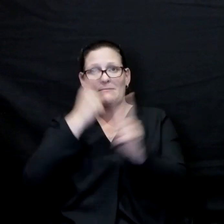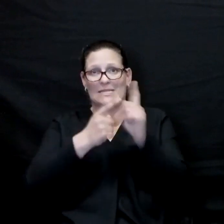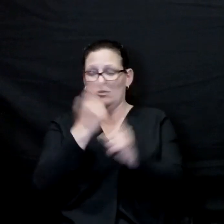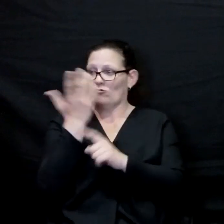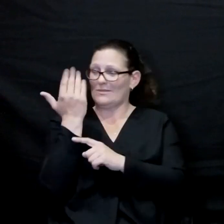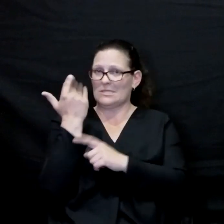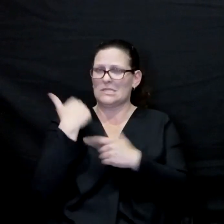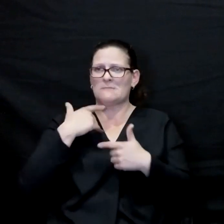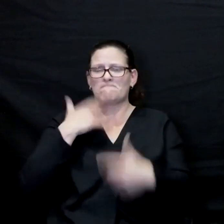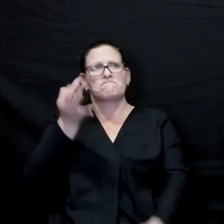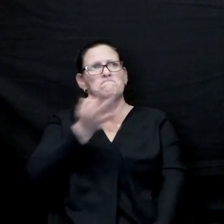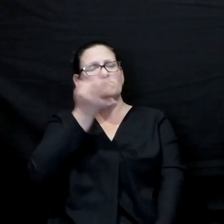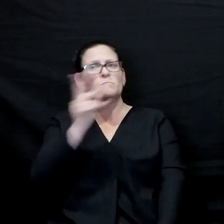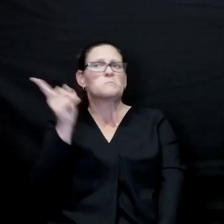yet.